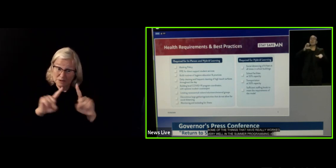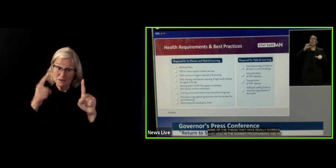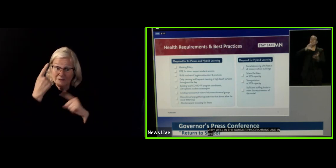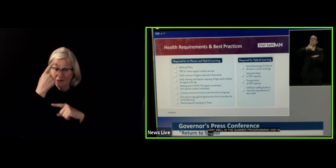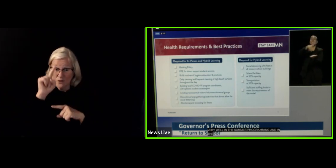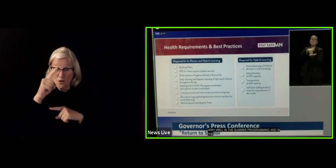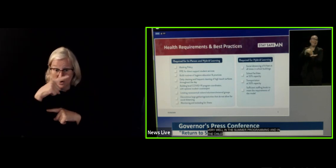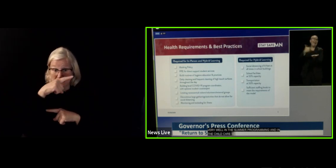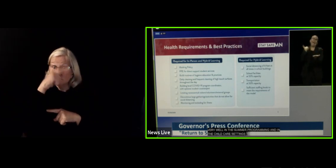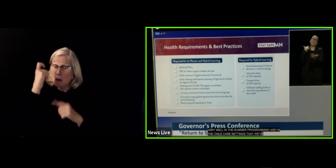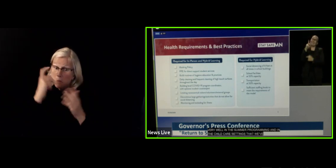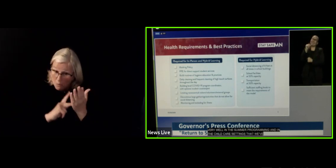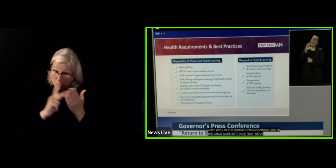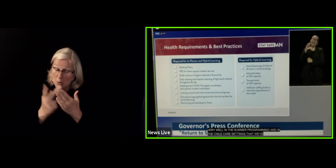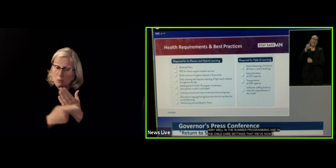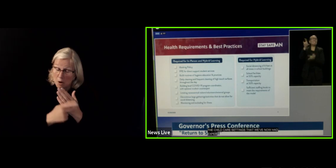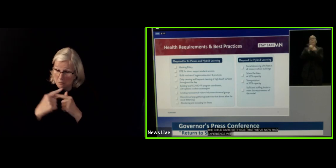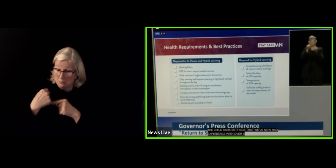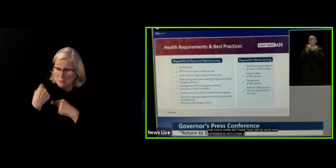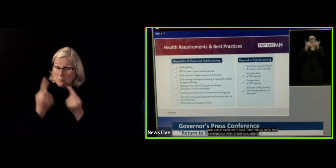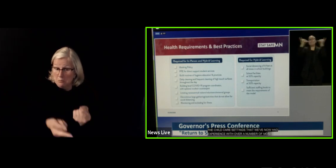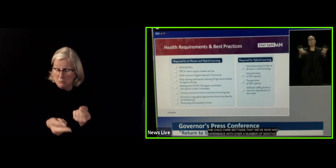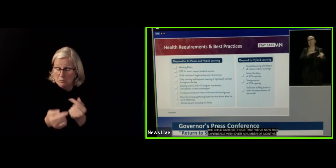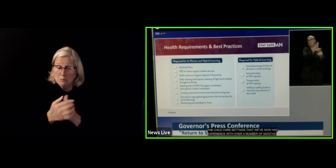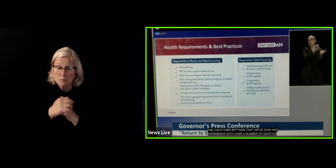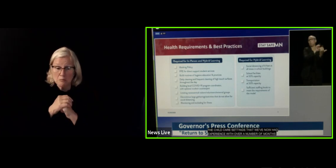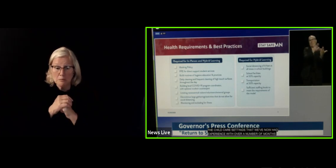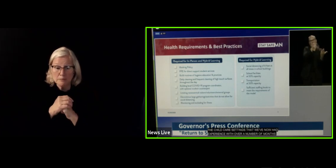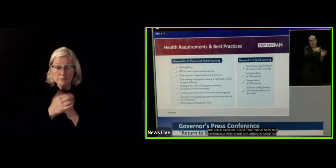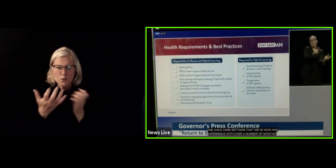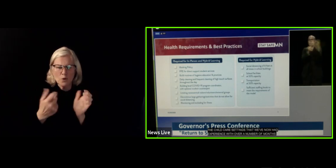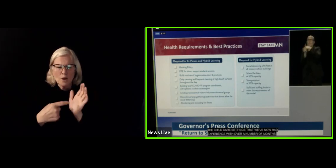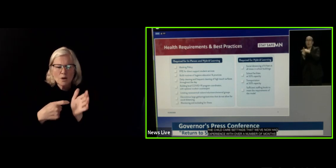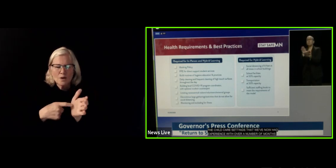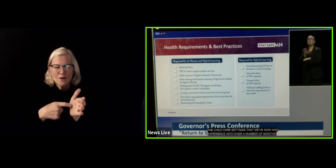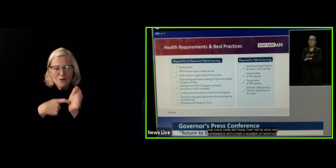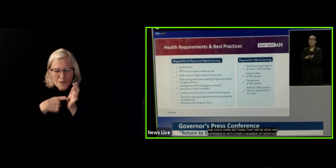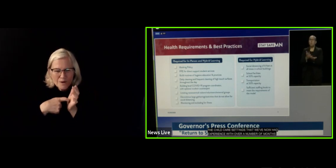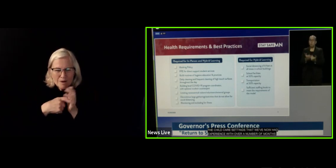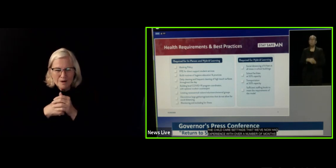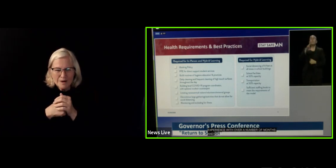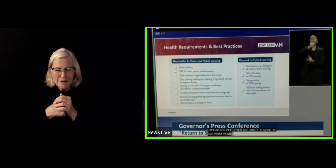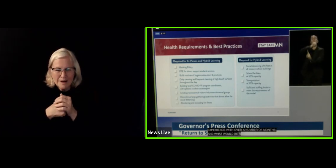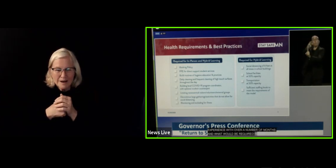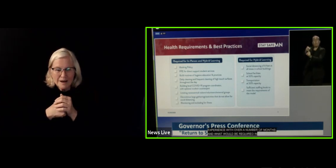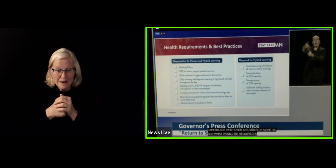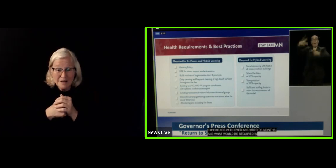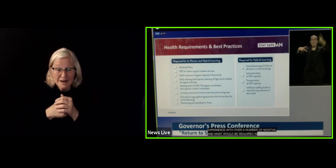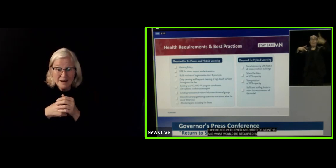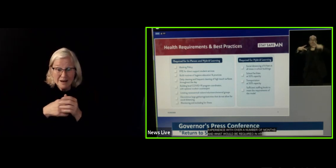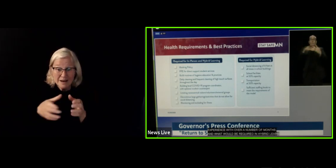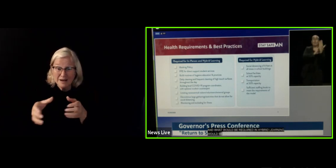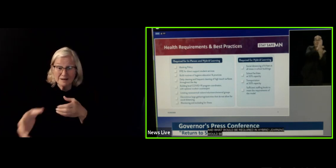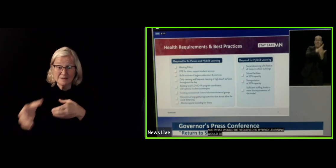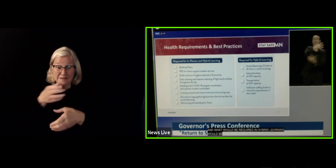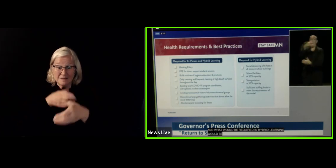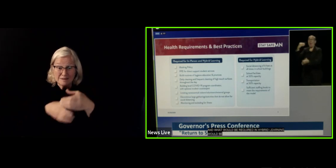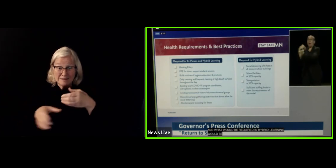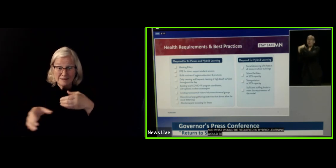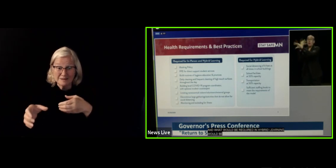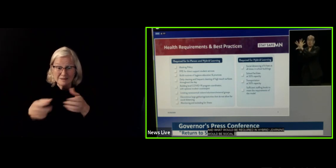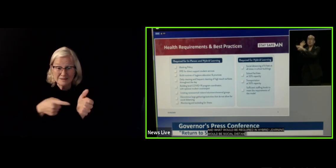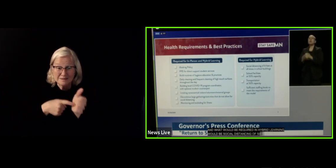months. And what would be required in hybrid learning would be social distancing of 6 feet at all times in the